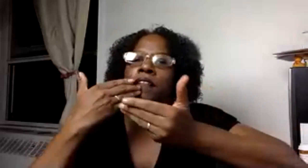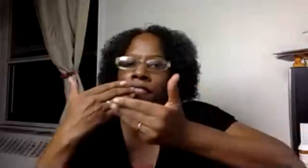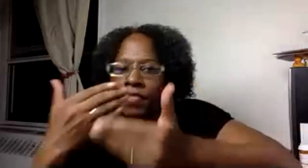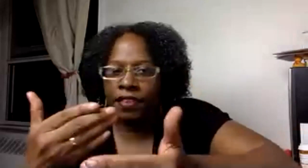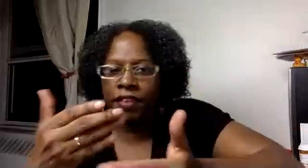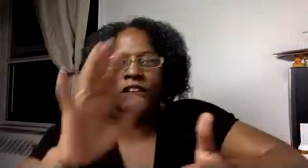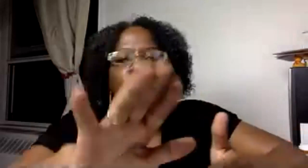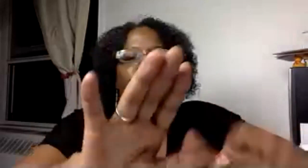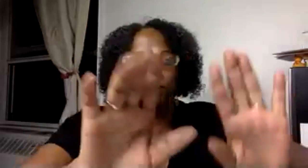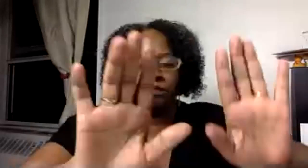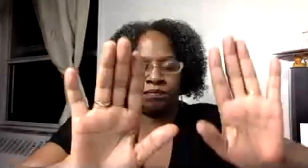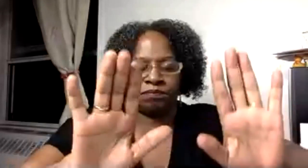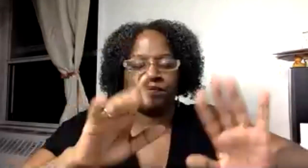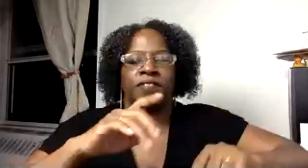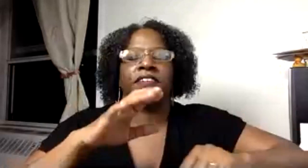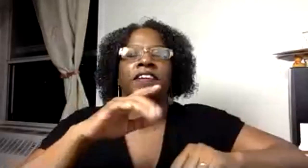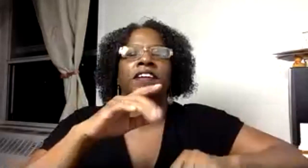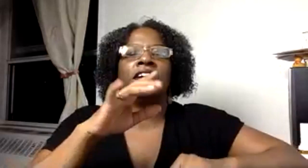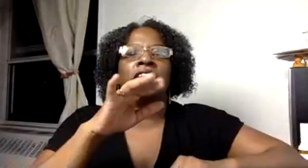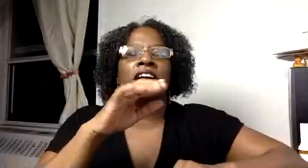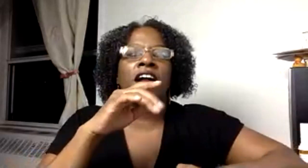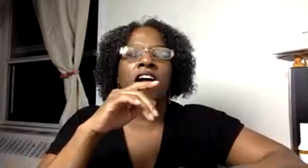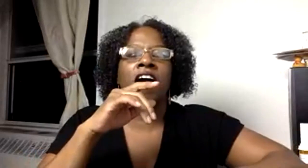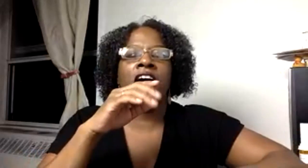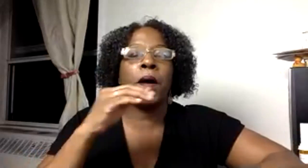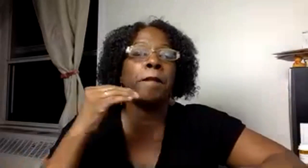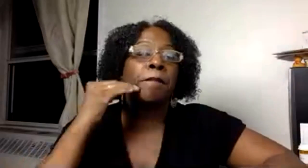Once again, I really want to extend gratitude, but hold on.